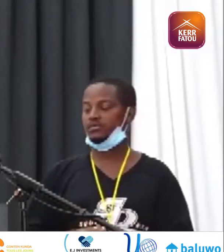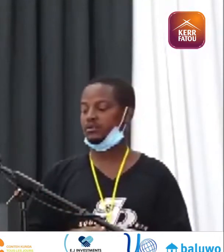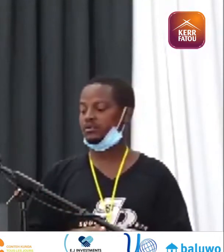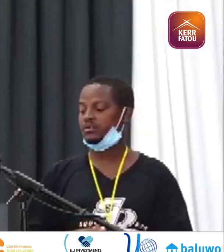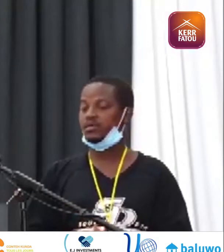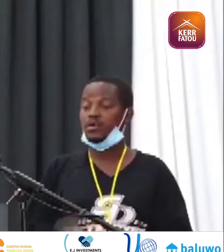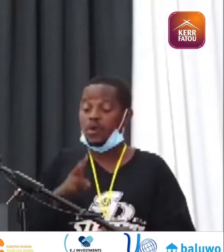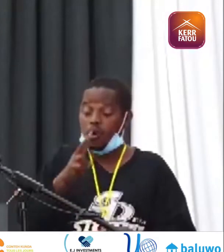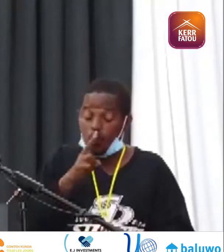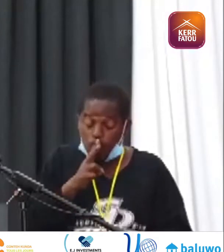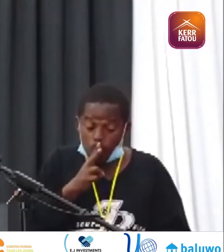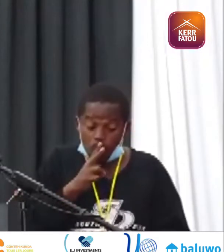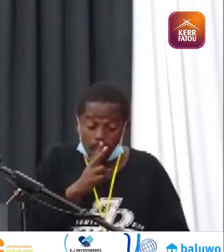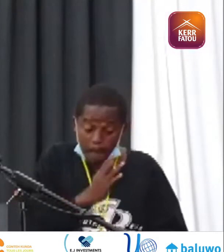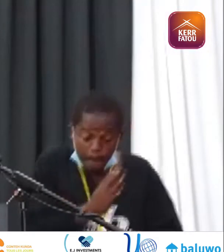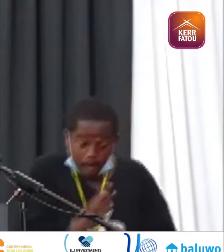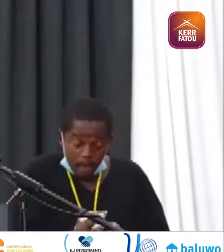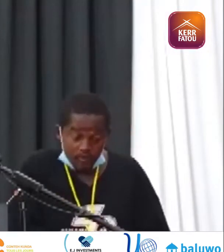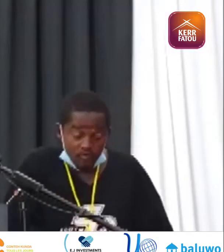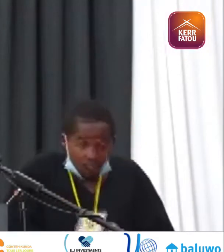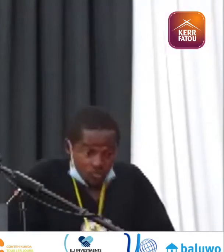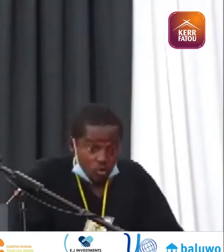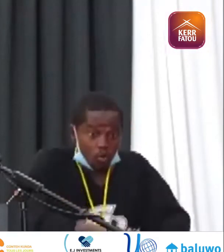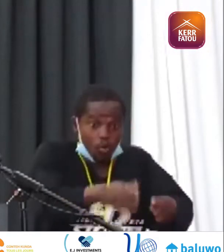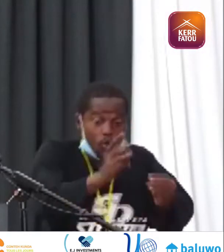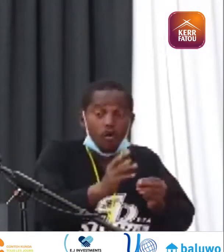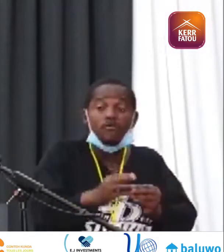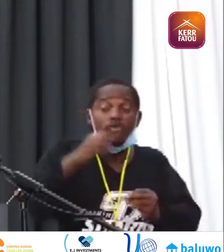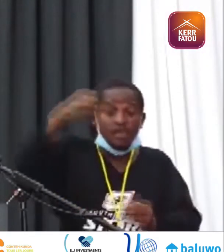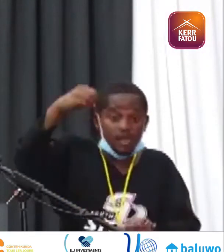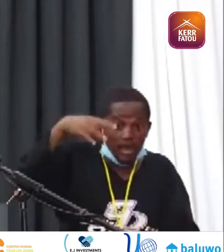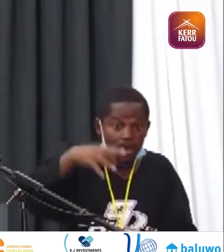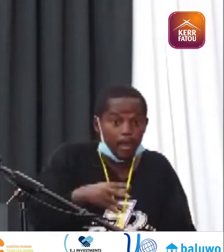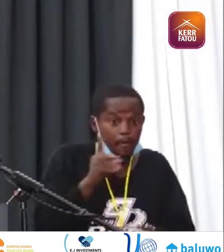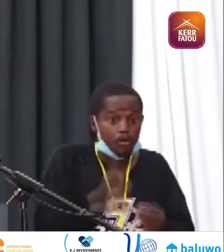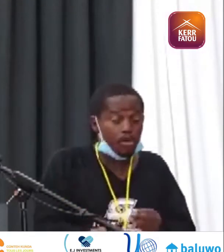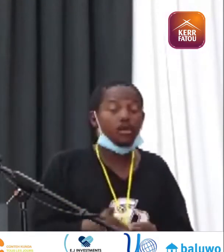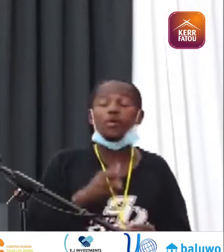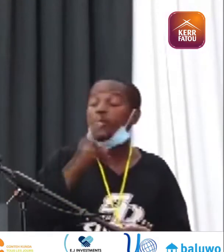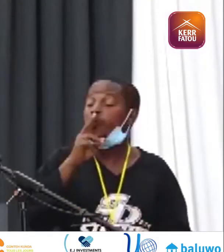Who laid the roadmap for the electricity modernization project?